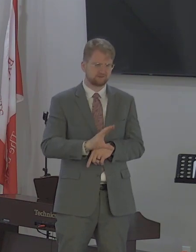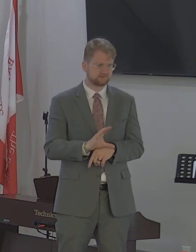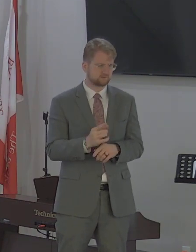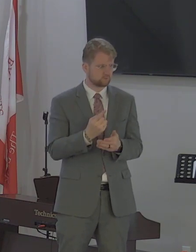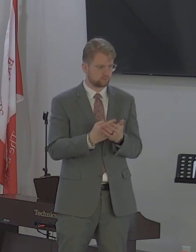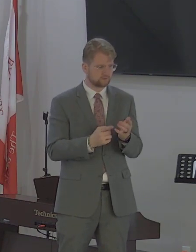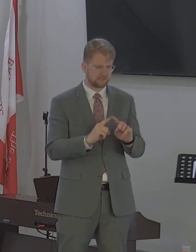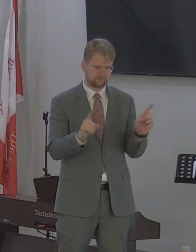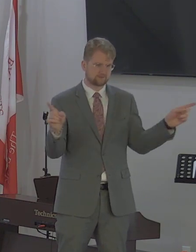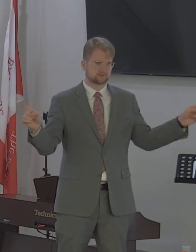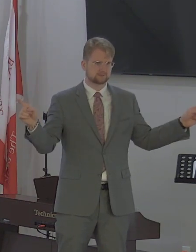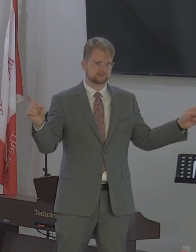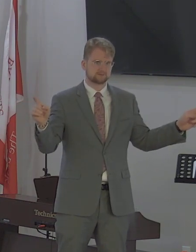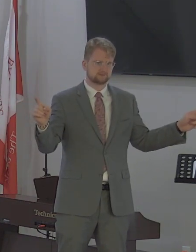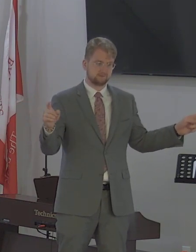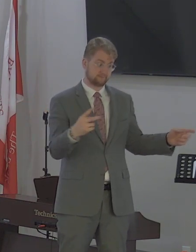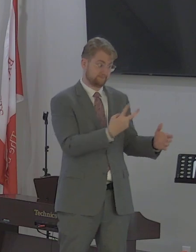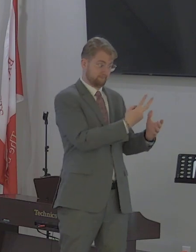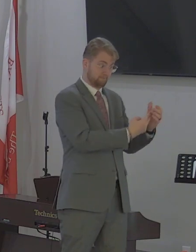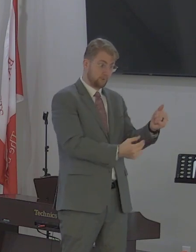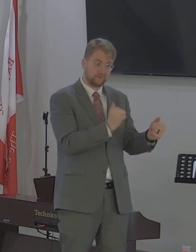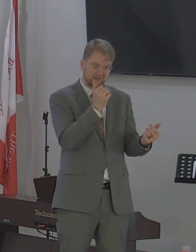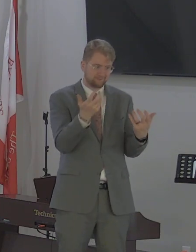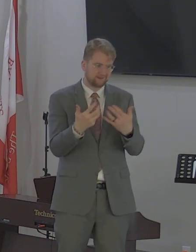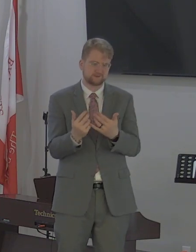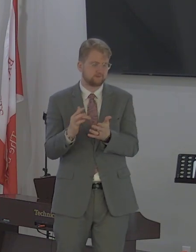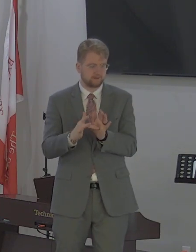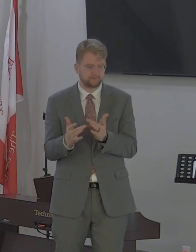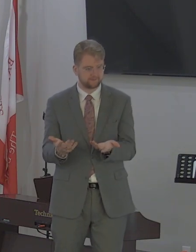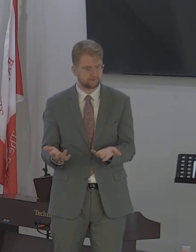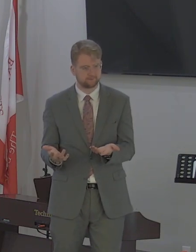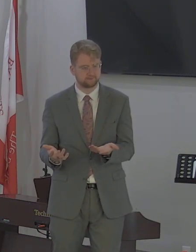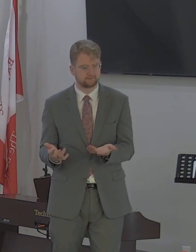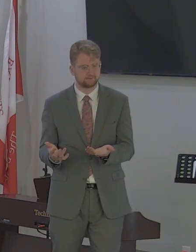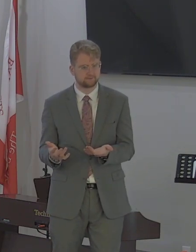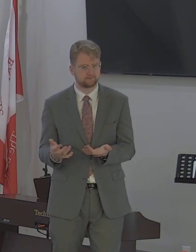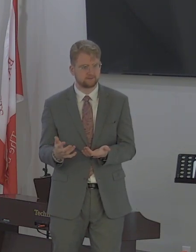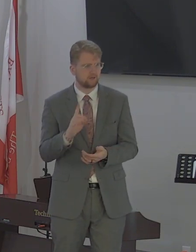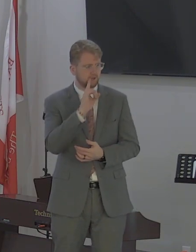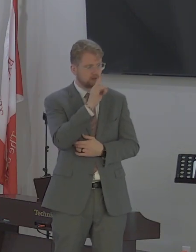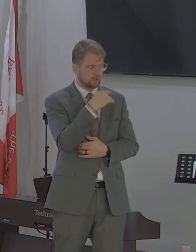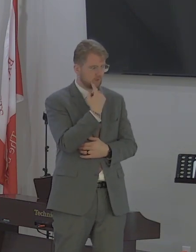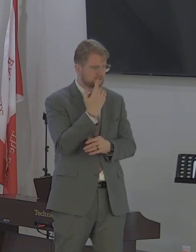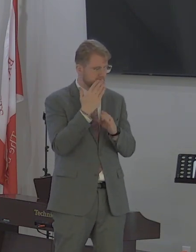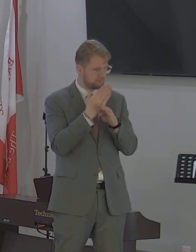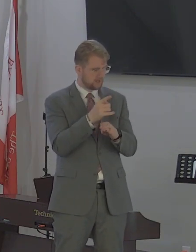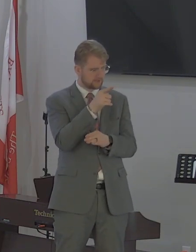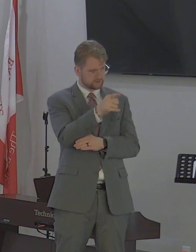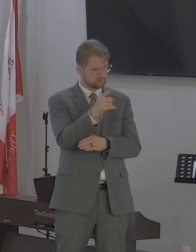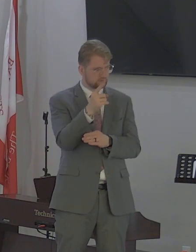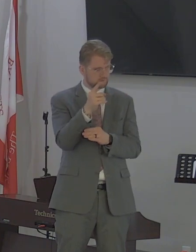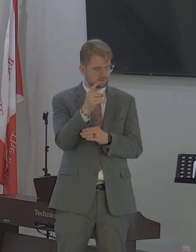difference? Who hath hindered you to obey the truth?